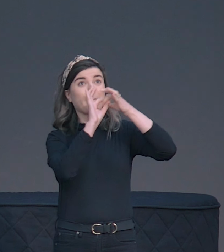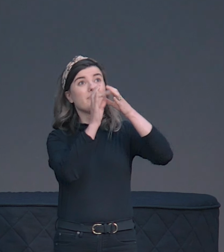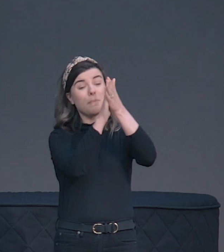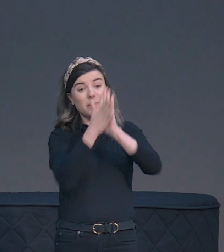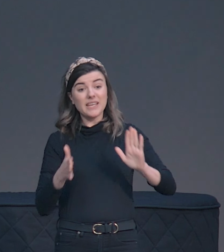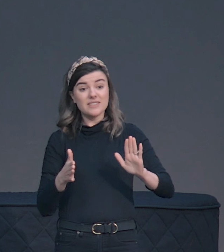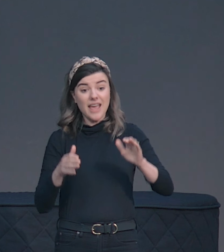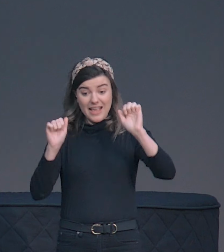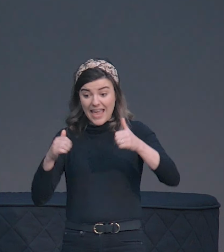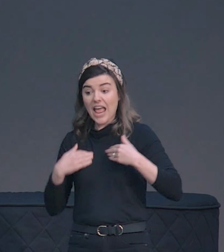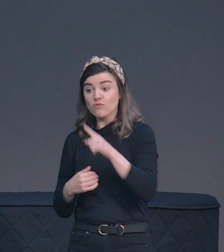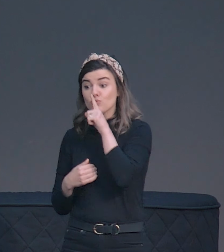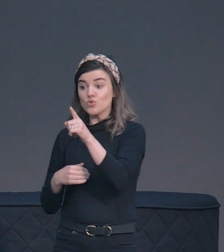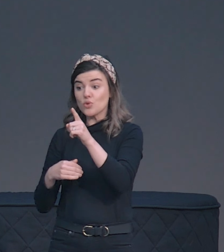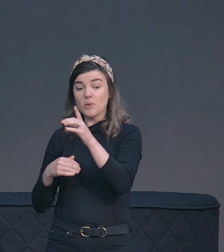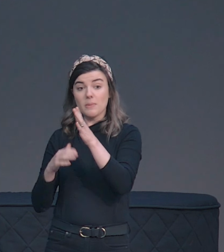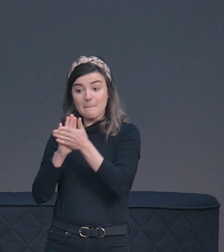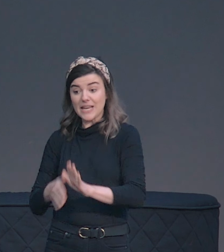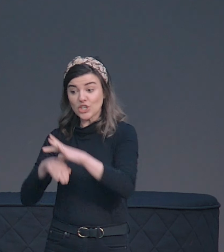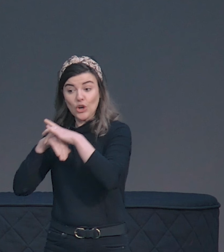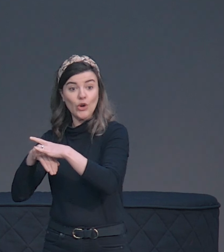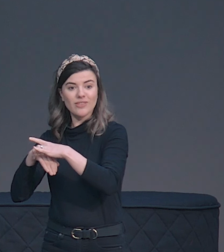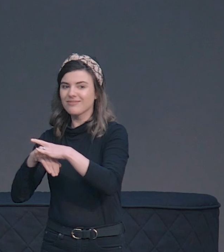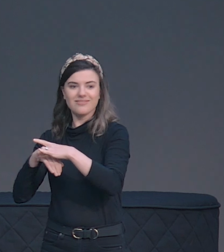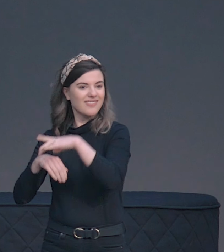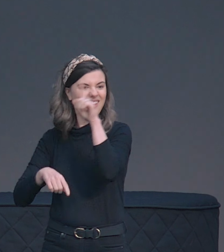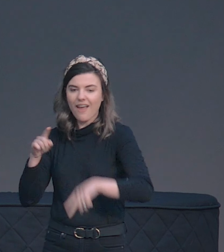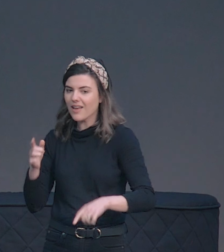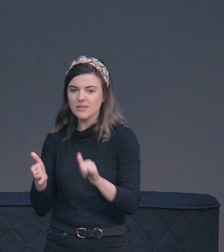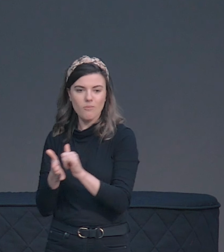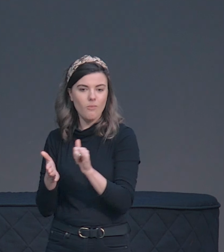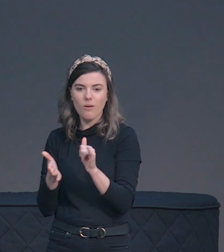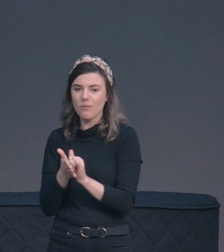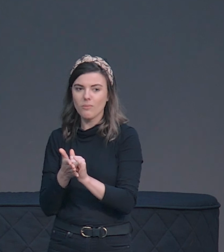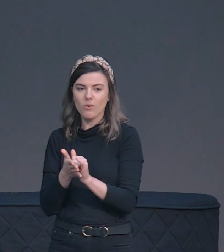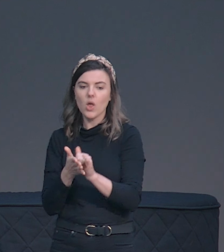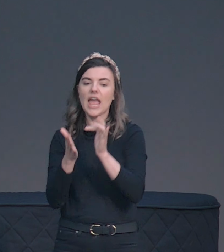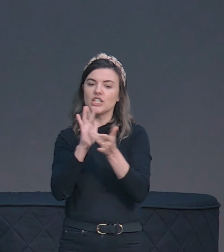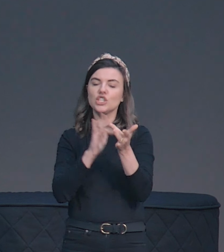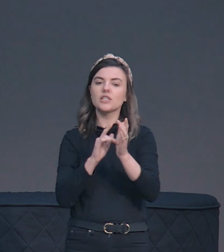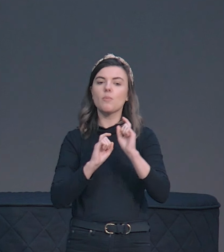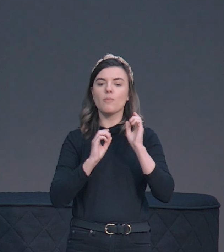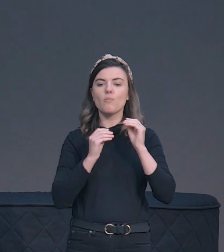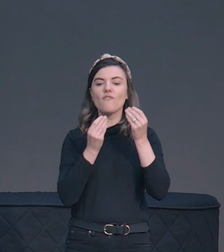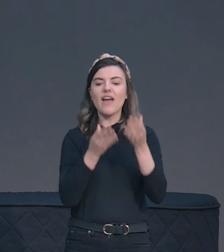on earth and jesus came to provide that peace